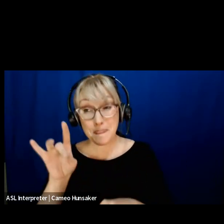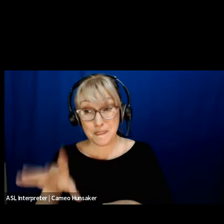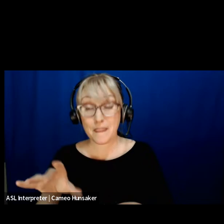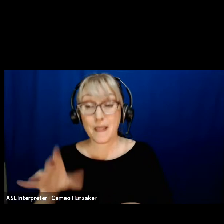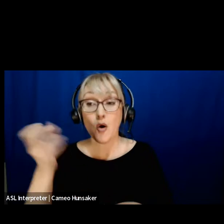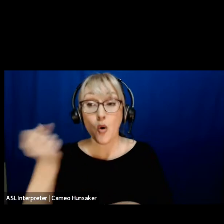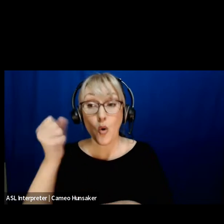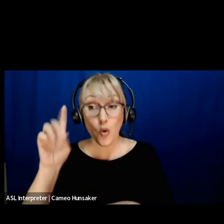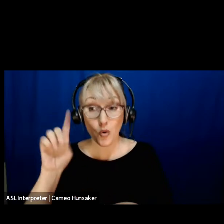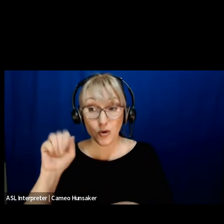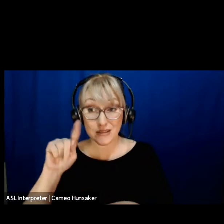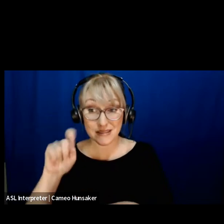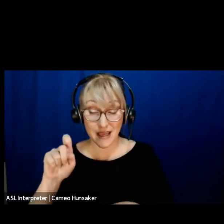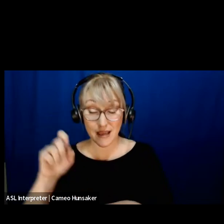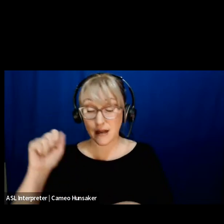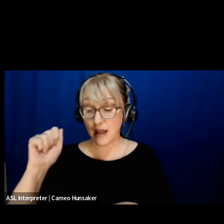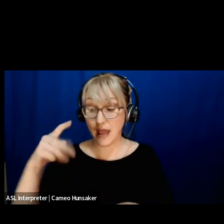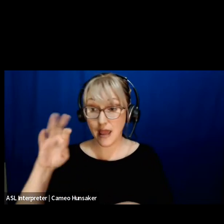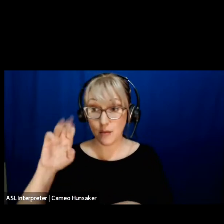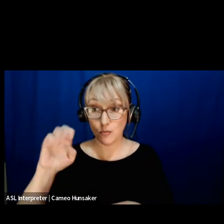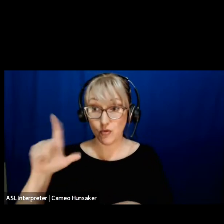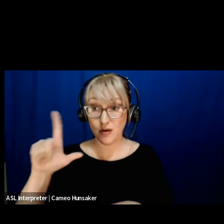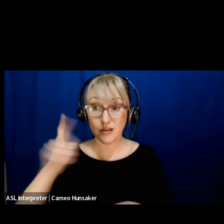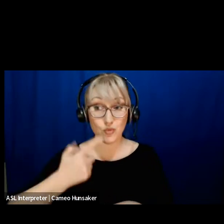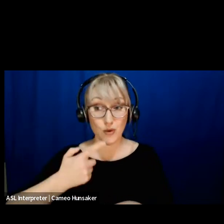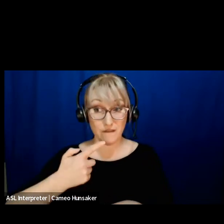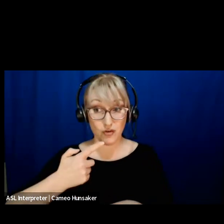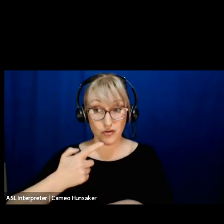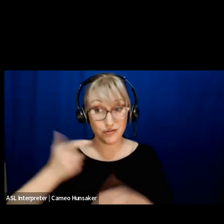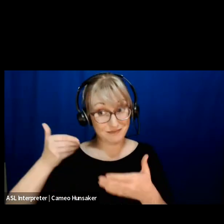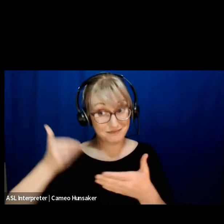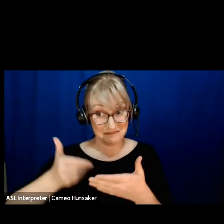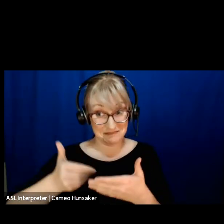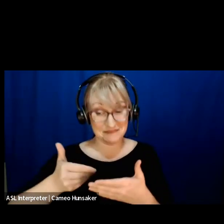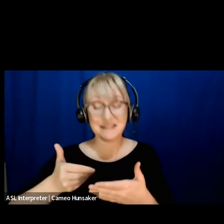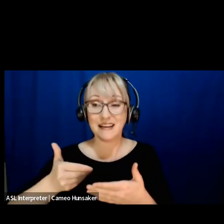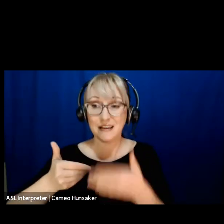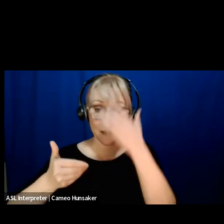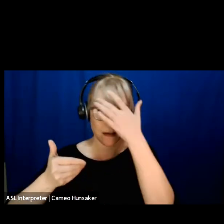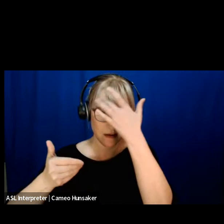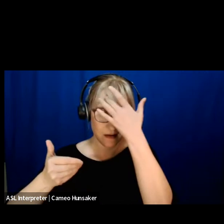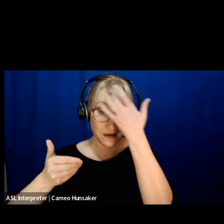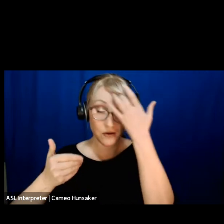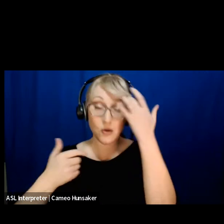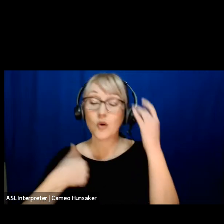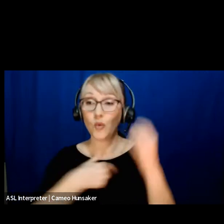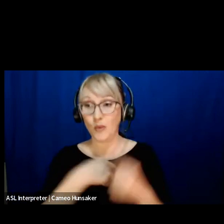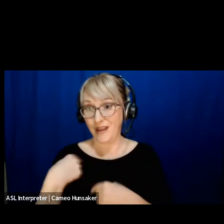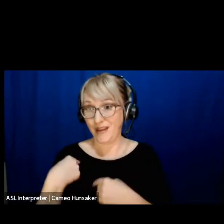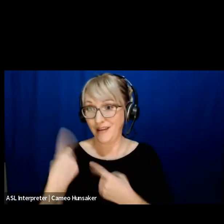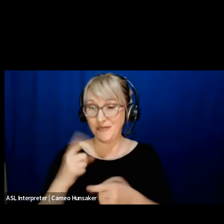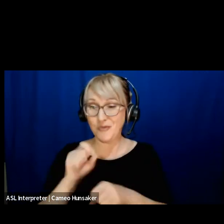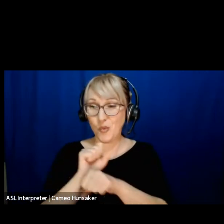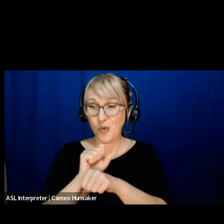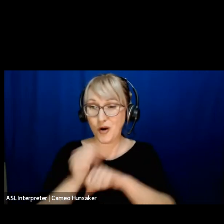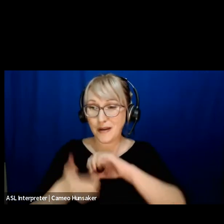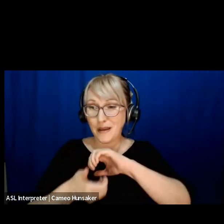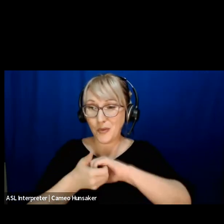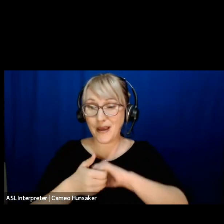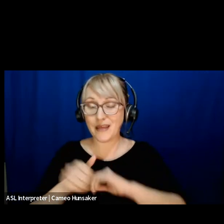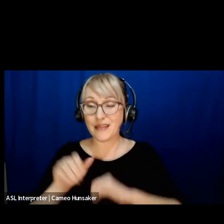21st coming up. We've been working with the Ballet Arizona. So